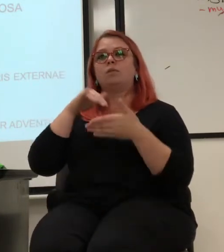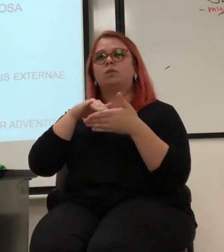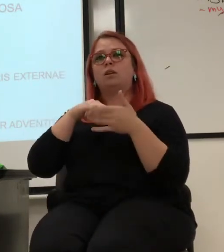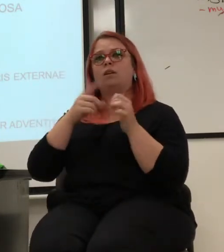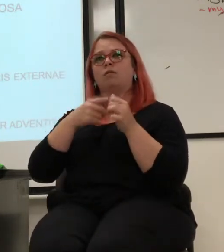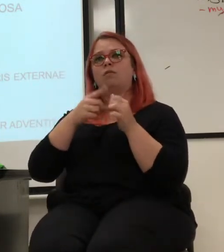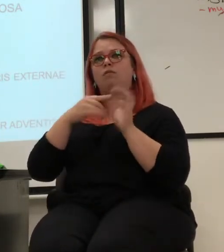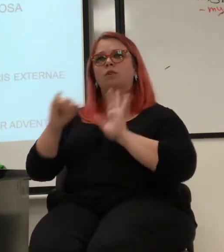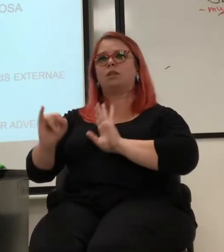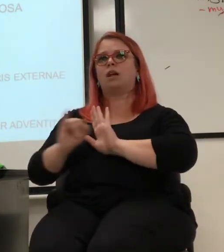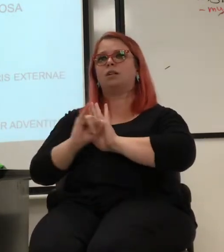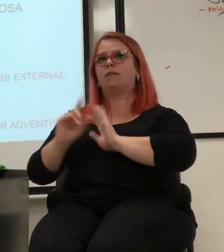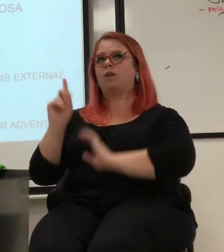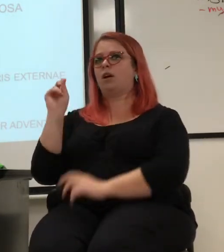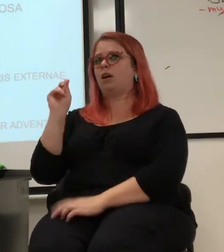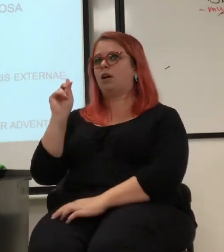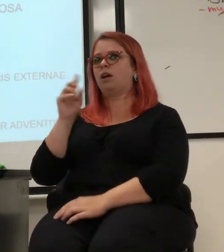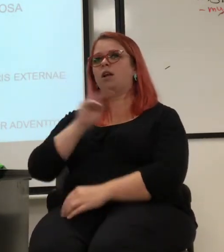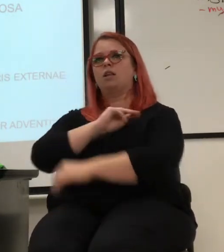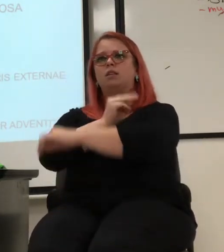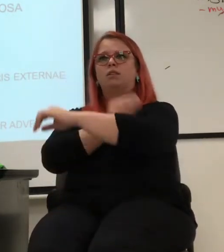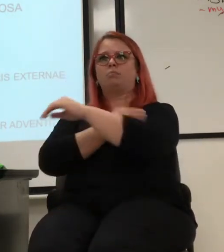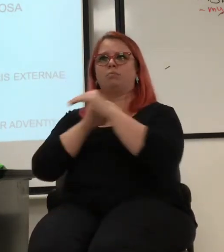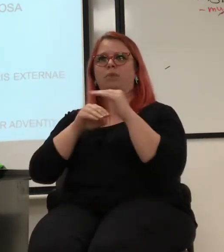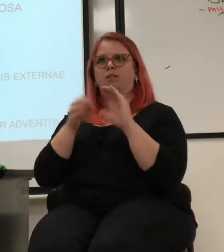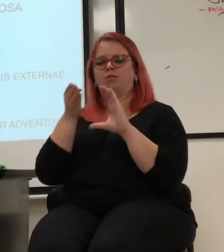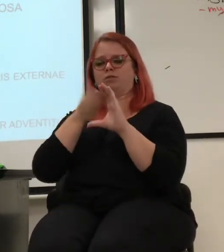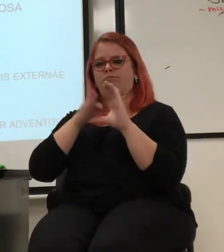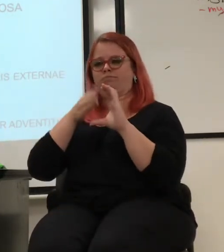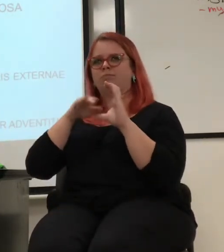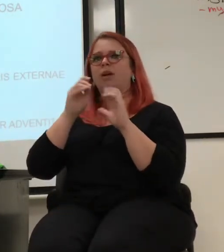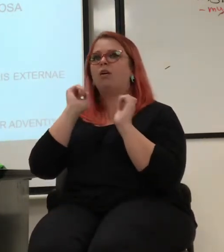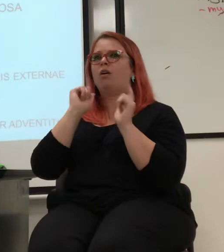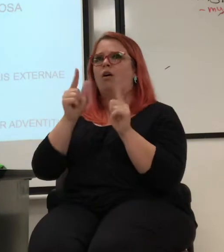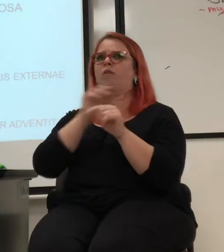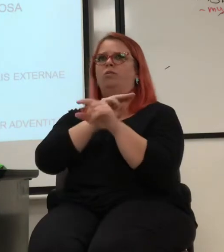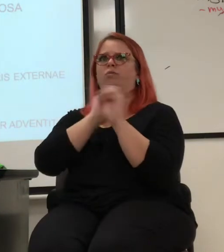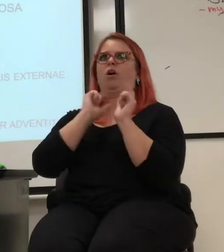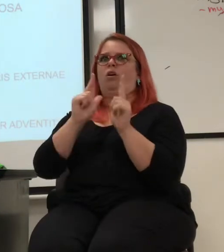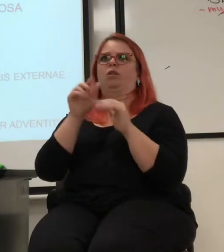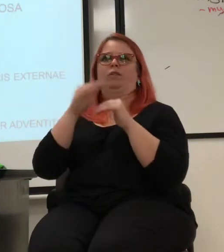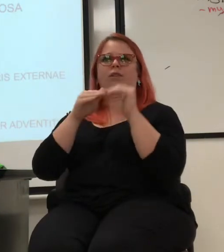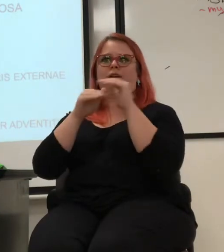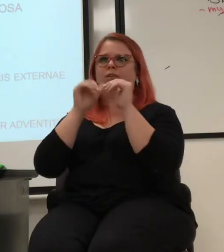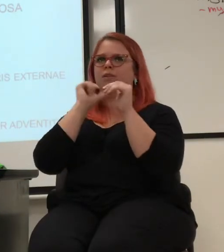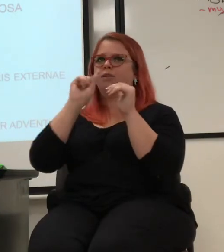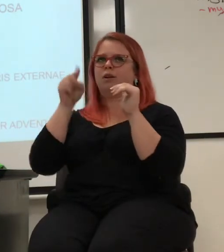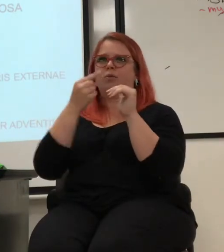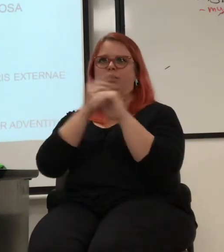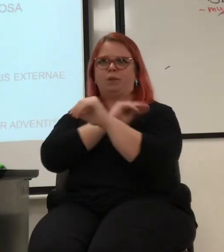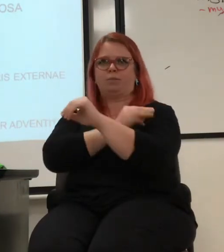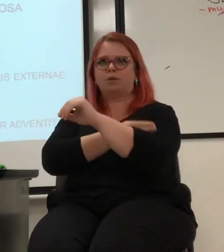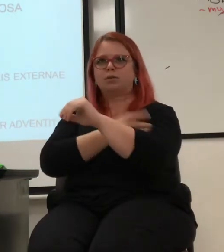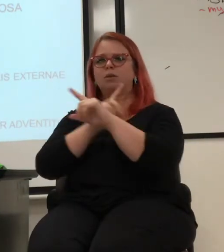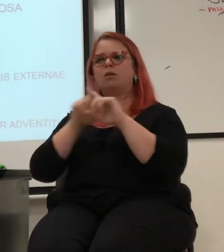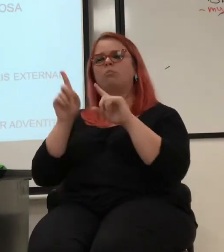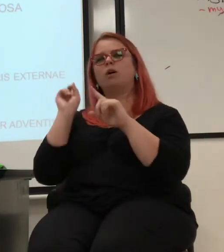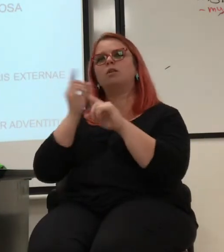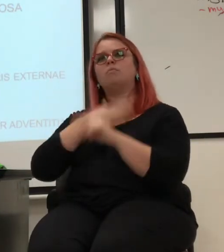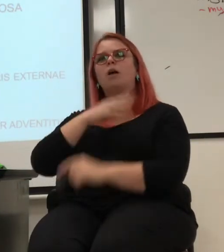first identify the muscle layers, all the layers, not just the muscle layers. Now here's